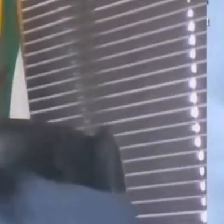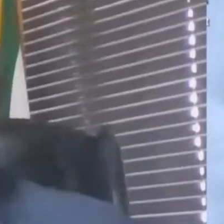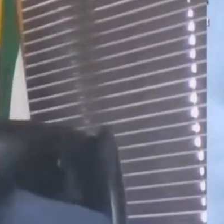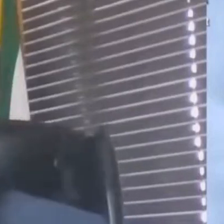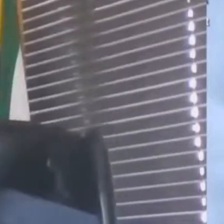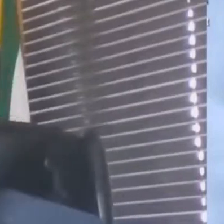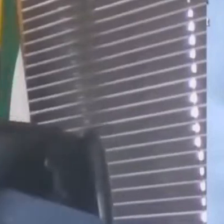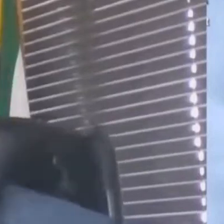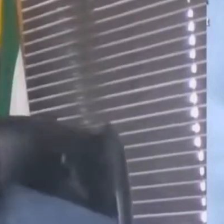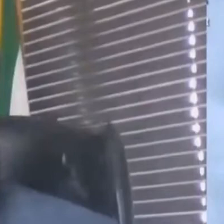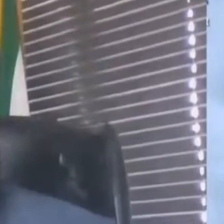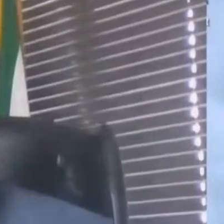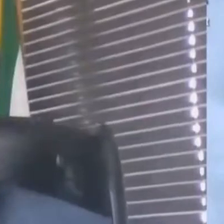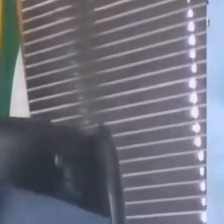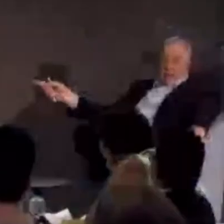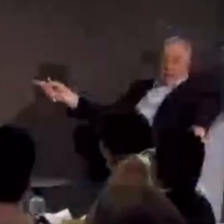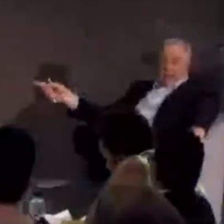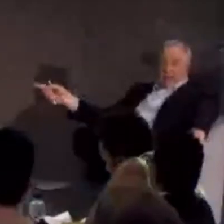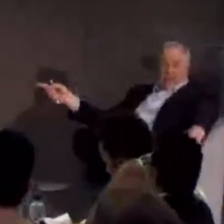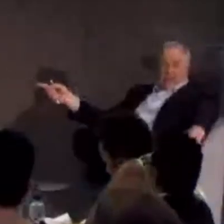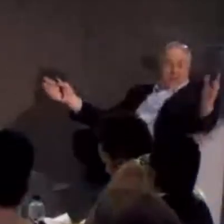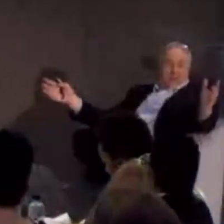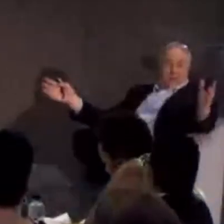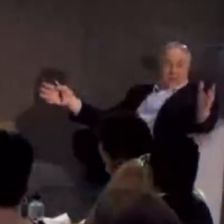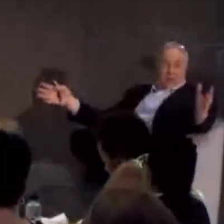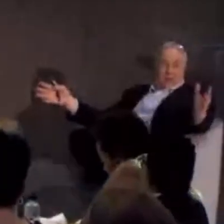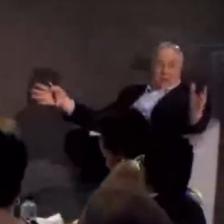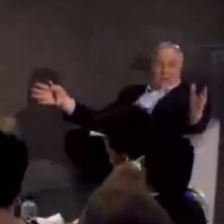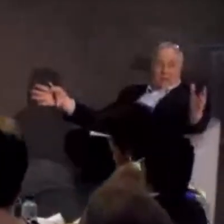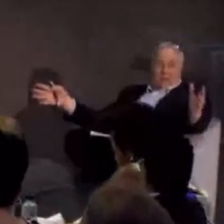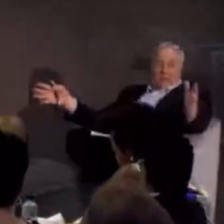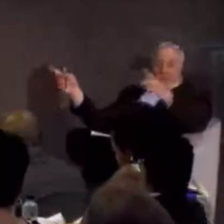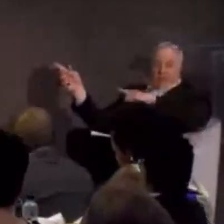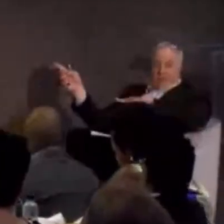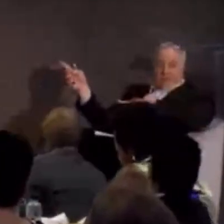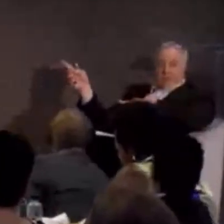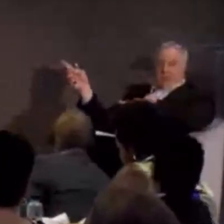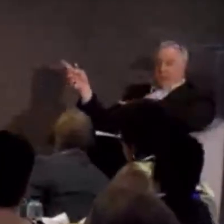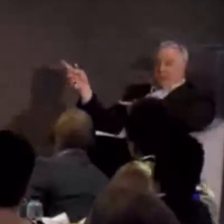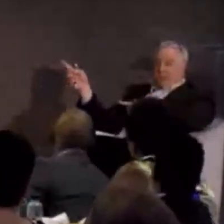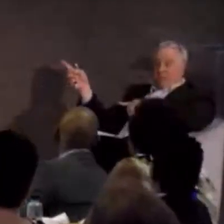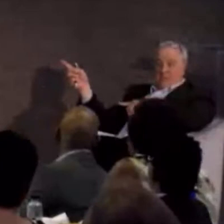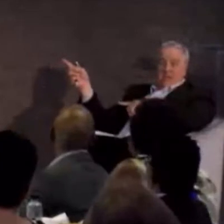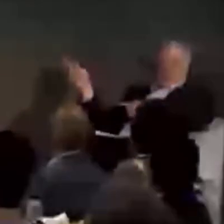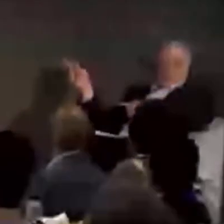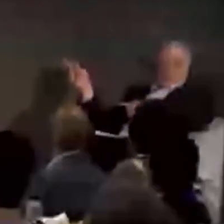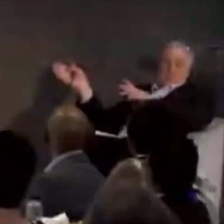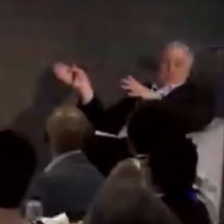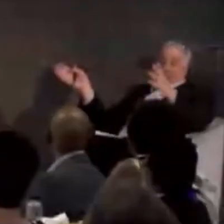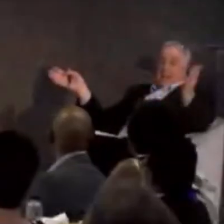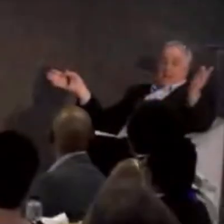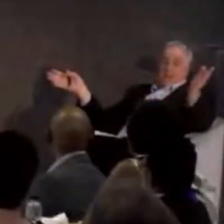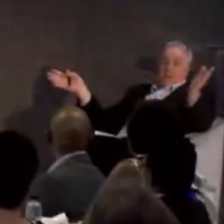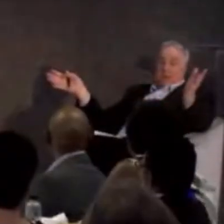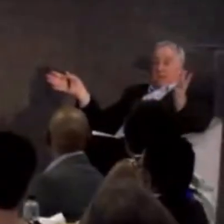Thank you for that. I want to come back to the live panel here. I don't know about you guys, but I take some solace from that. That sounds, if